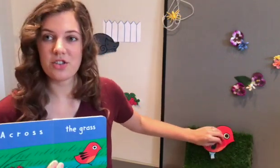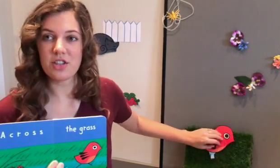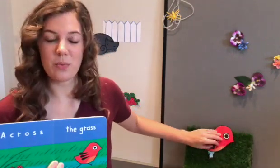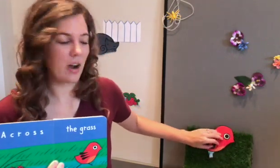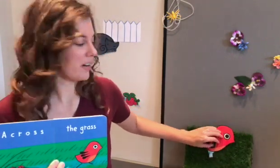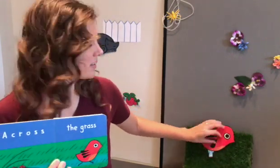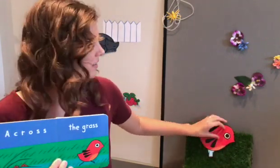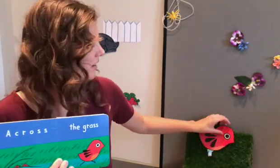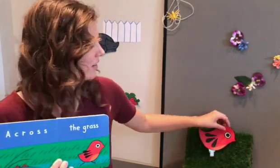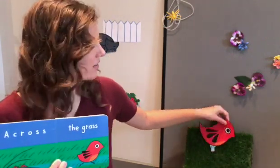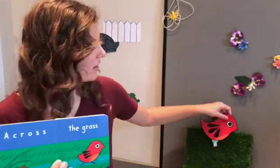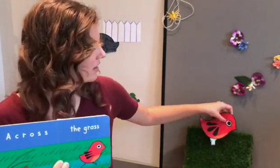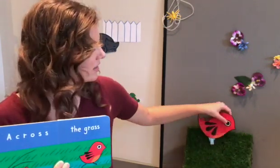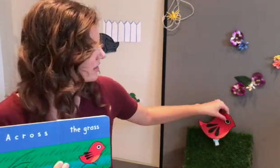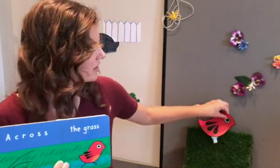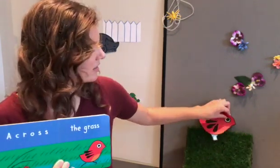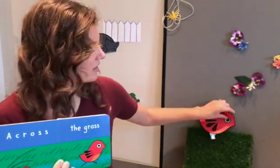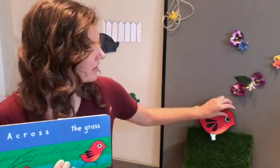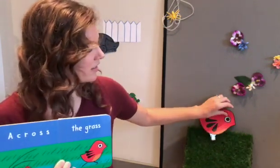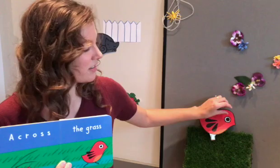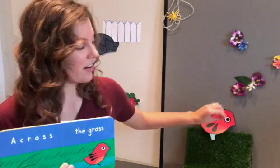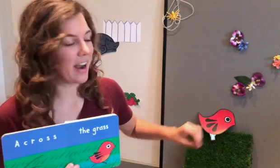She walks across the grass.